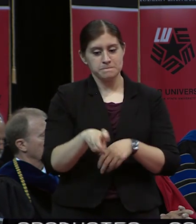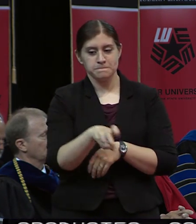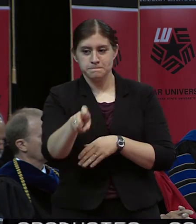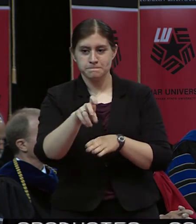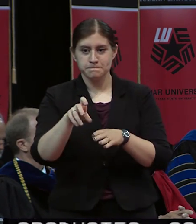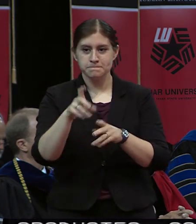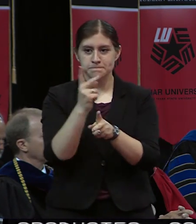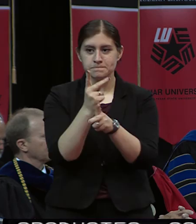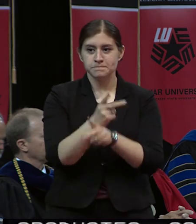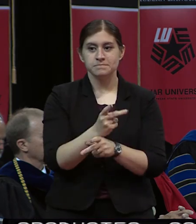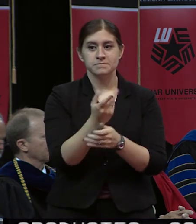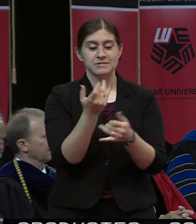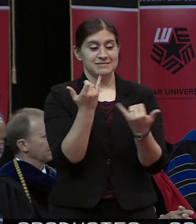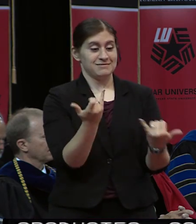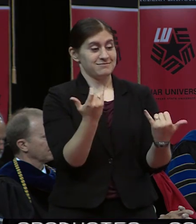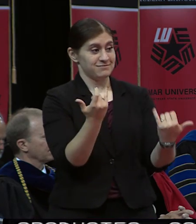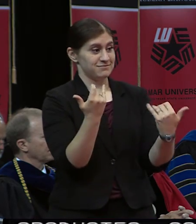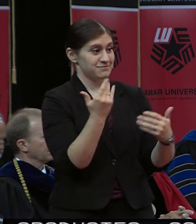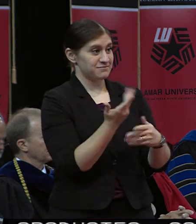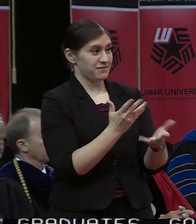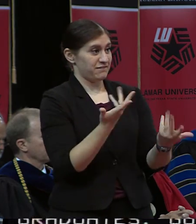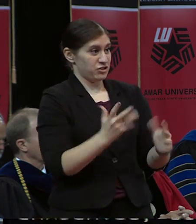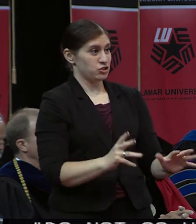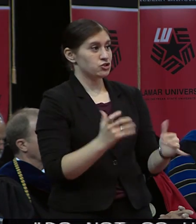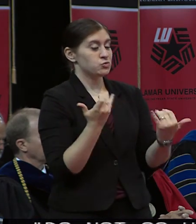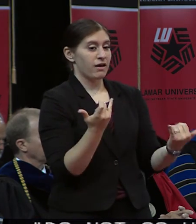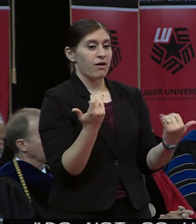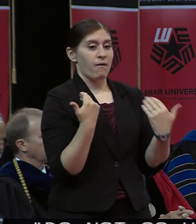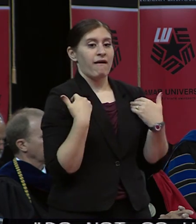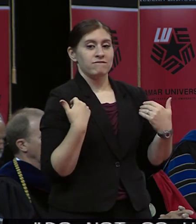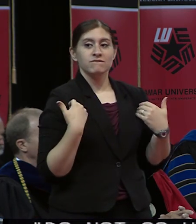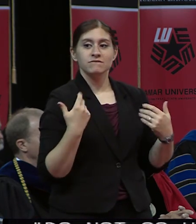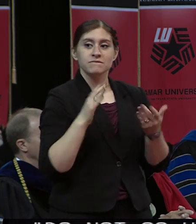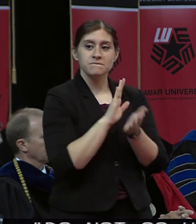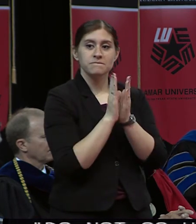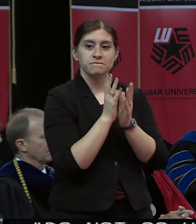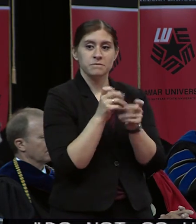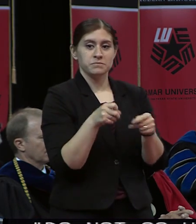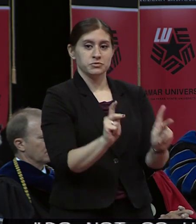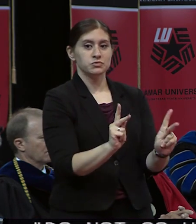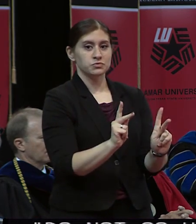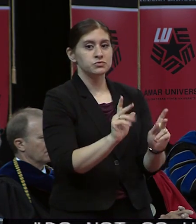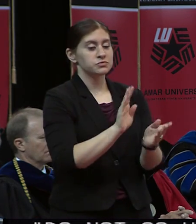After today, we all have the opportunity to be trailblazers, leaders who will make a